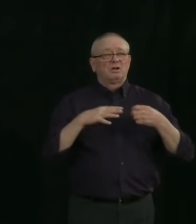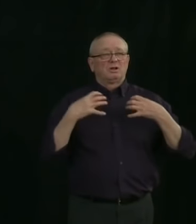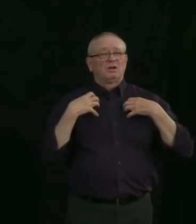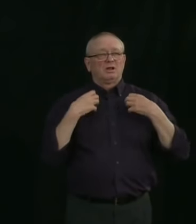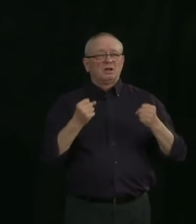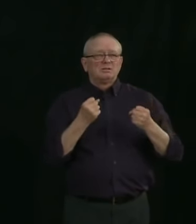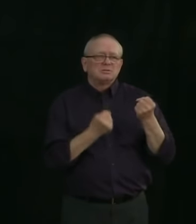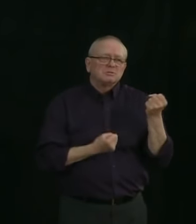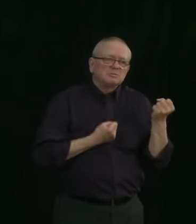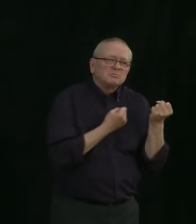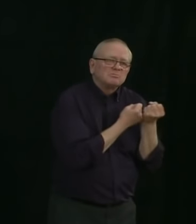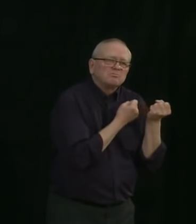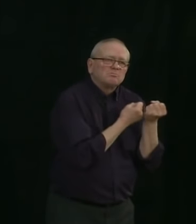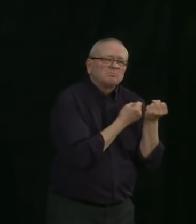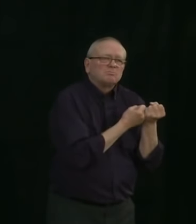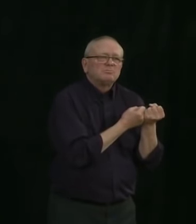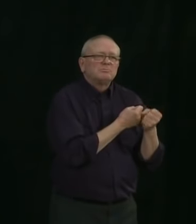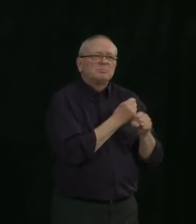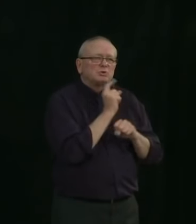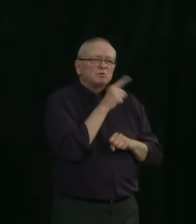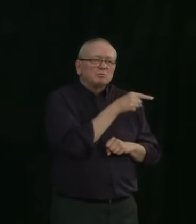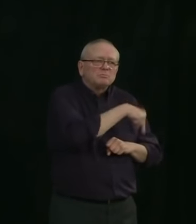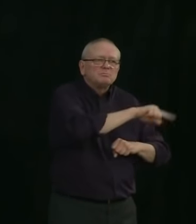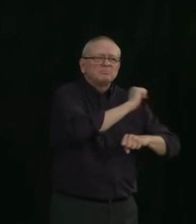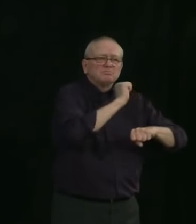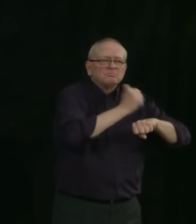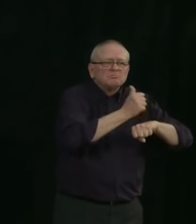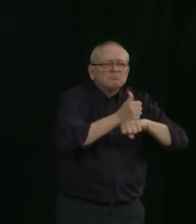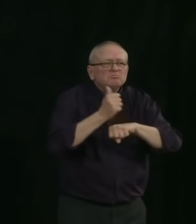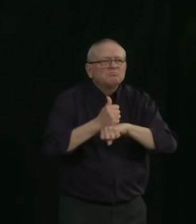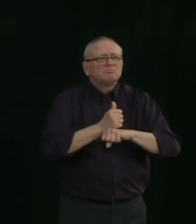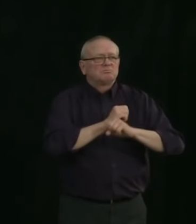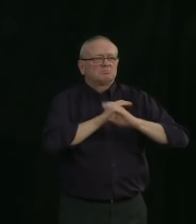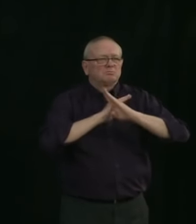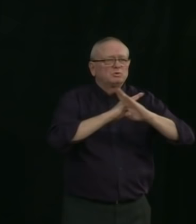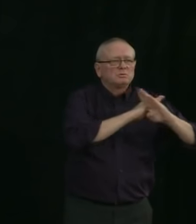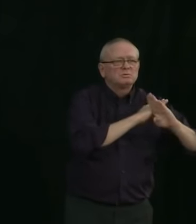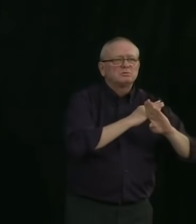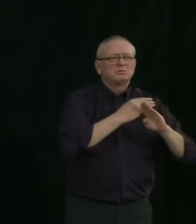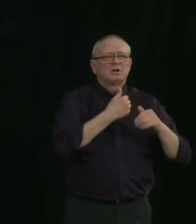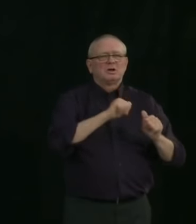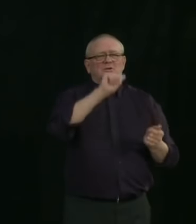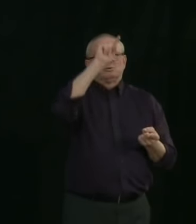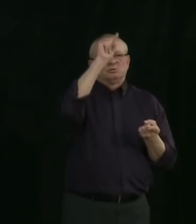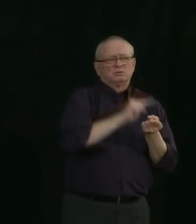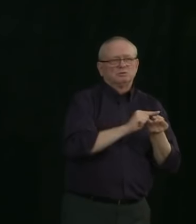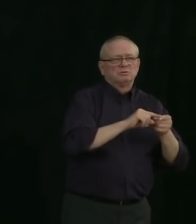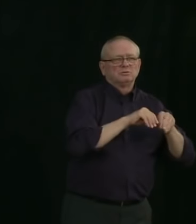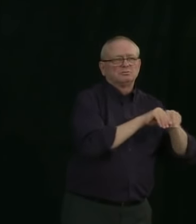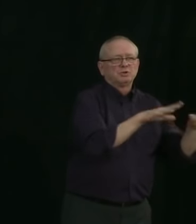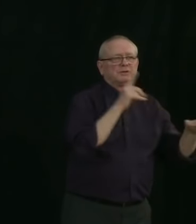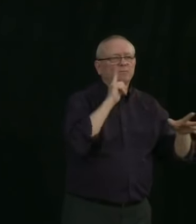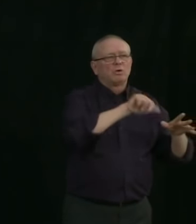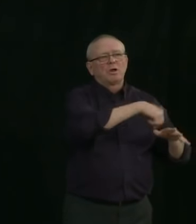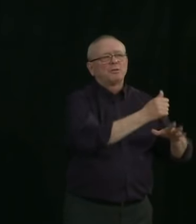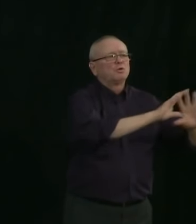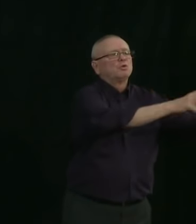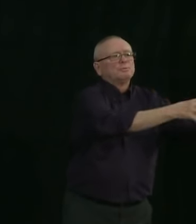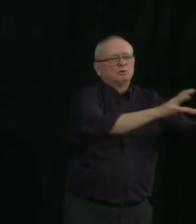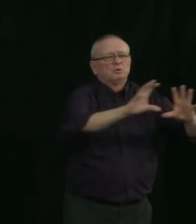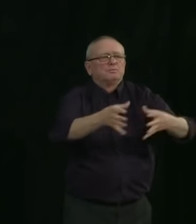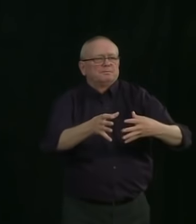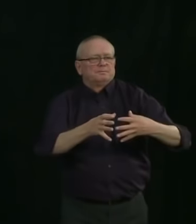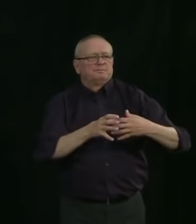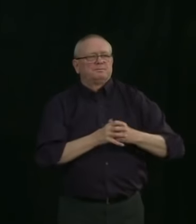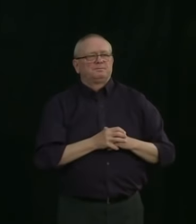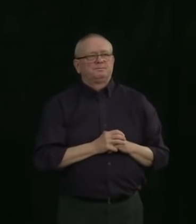taken, and that they're limiting spread into some of those other wings where there are more vulnerable people. What are the protocols, just so we have an understanding